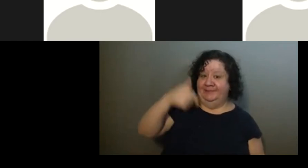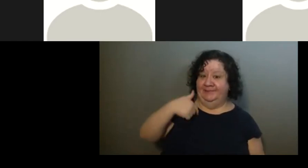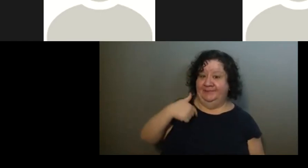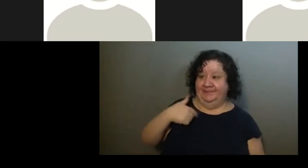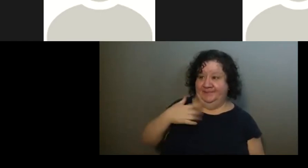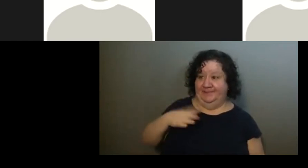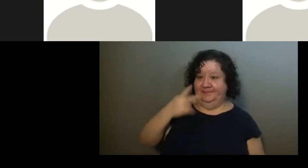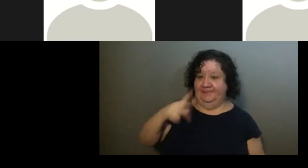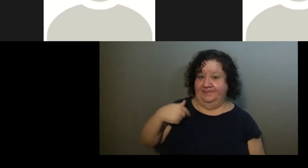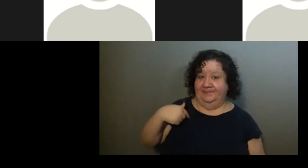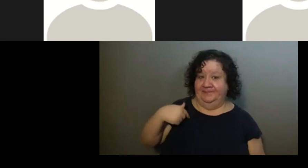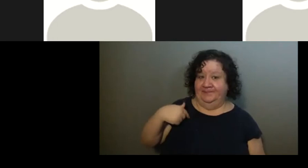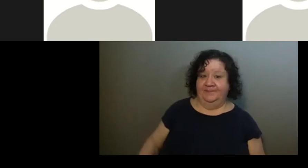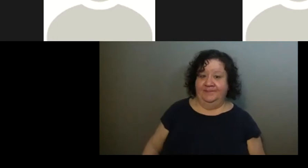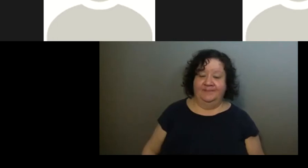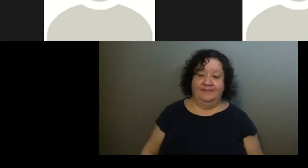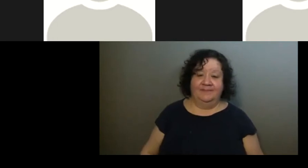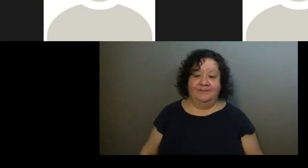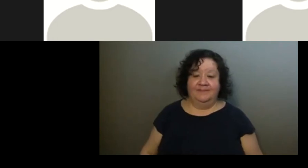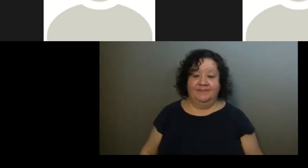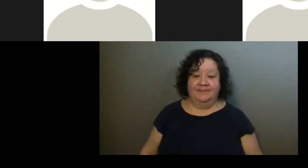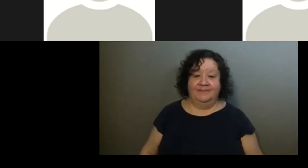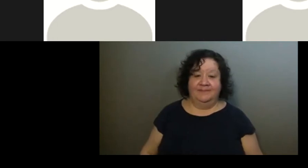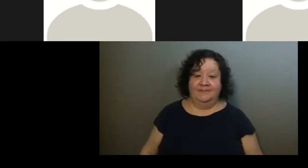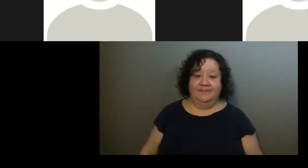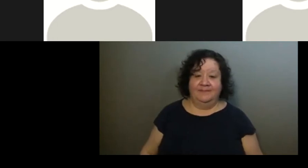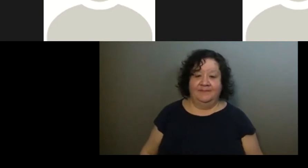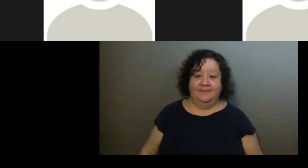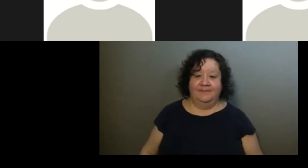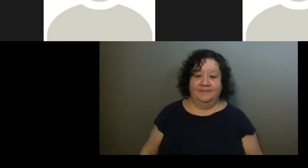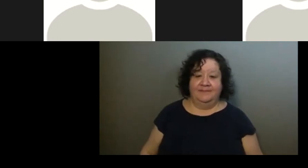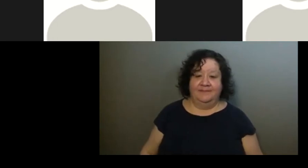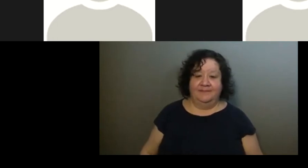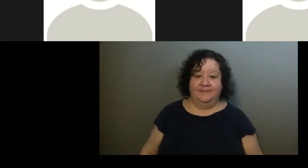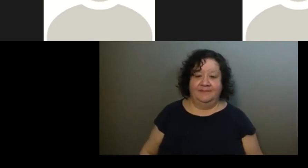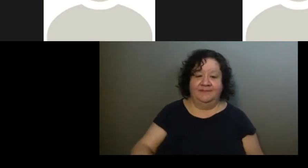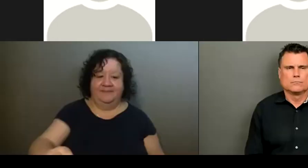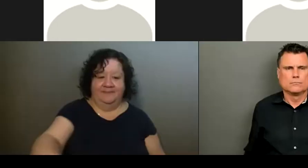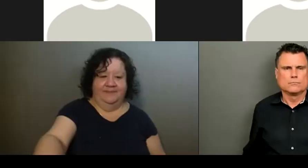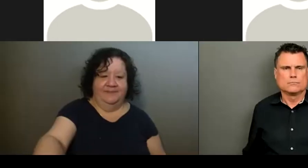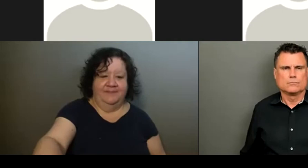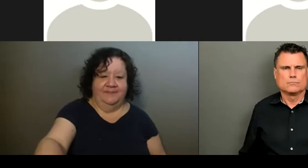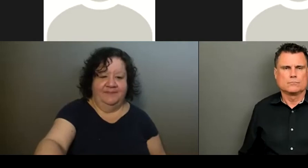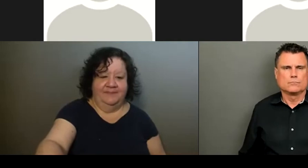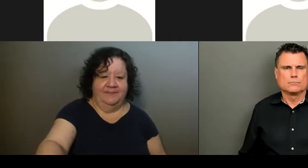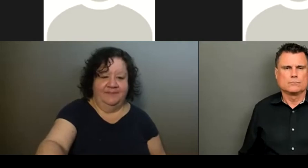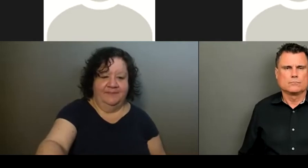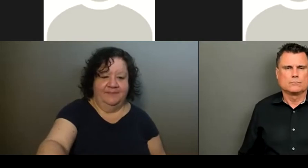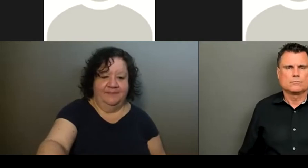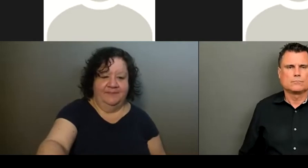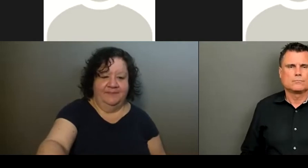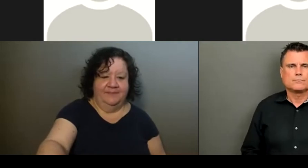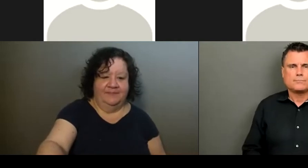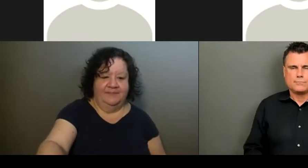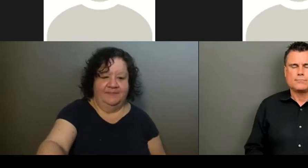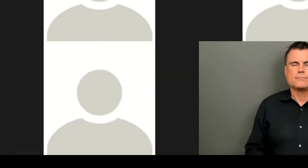Question, and one key approach that we've been taking to address better preparedness and lead time is